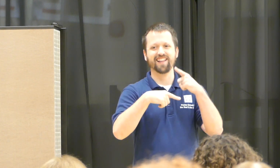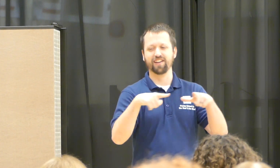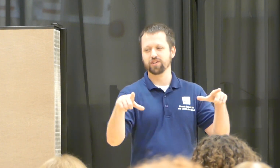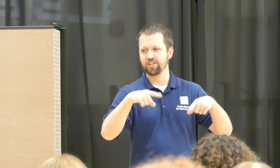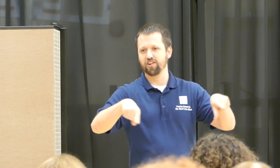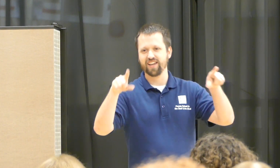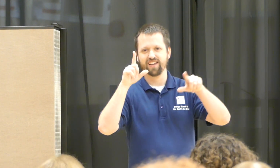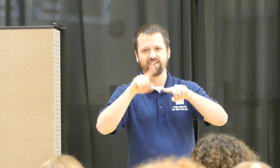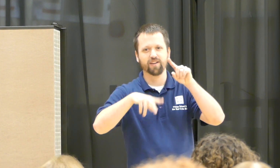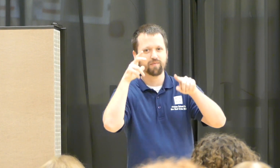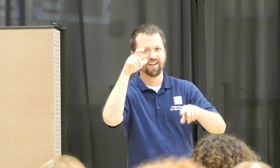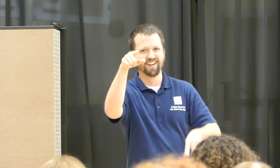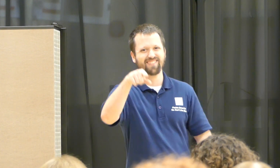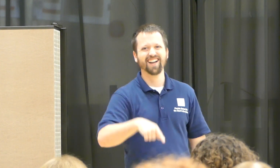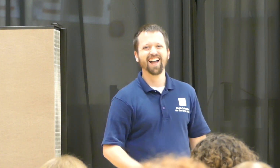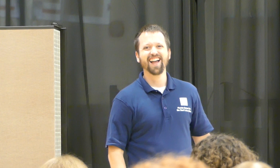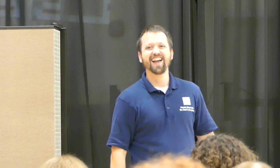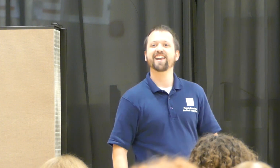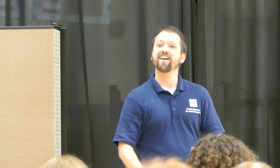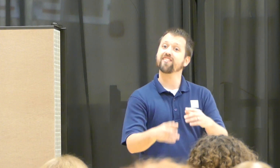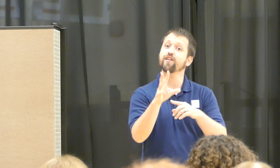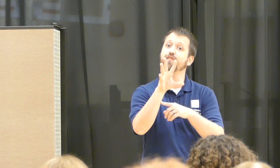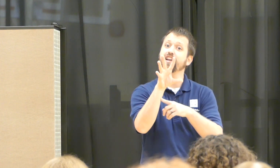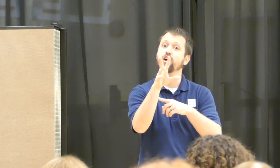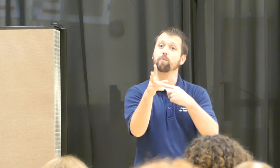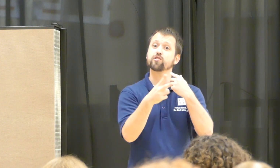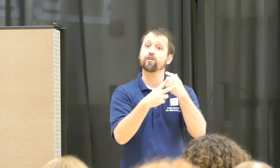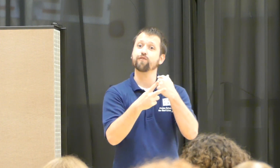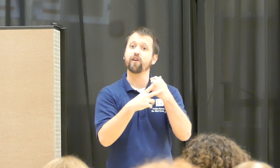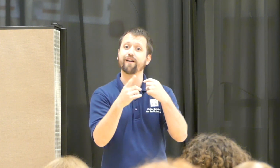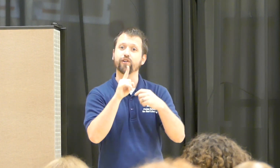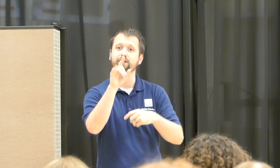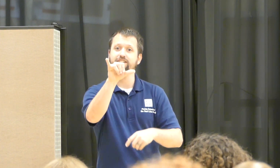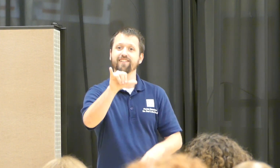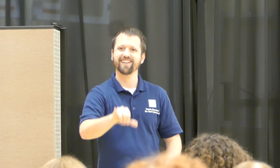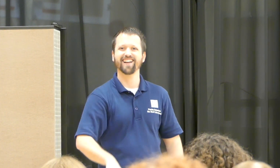language so y'all can't hear him. And now that's on video, preserved forever.